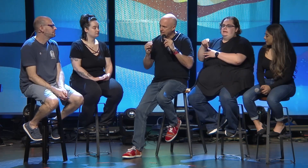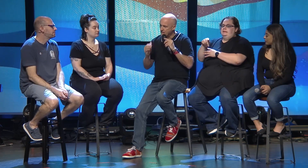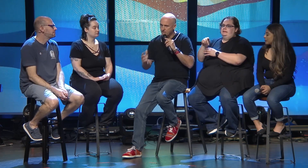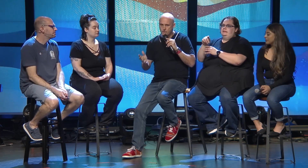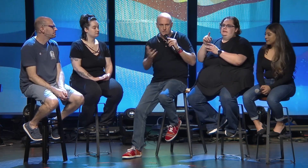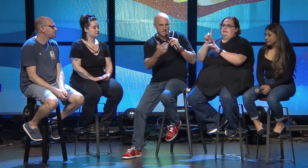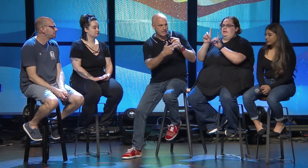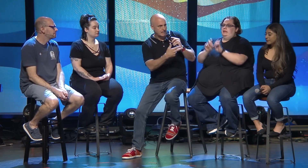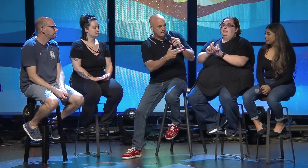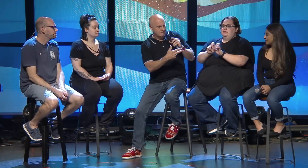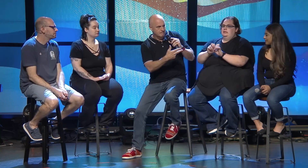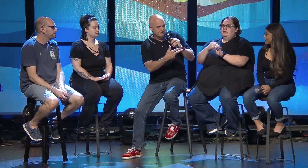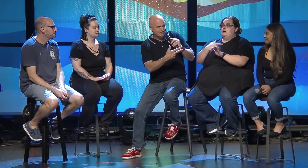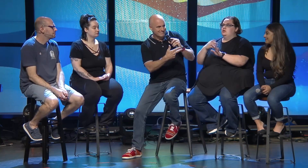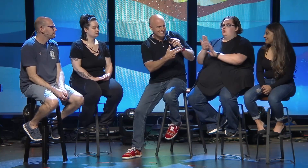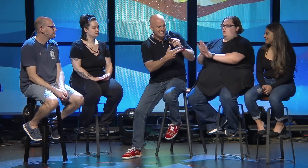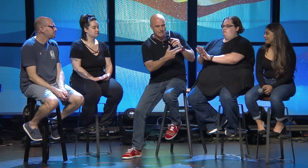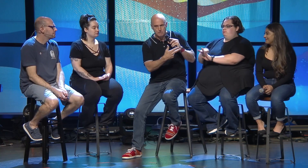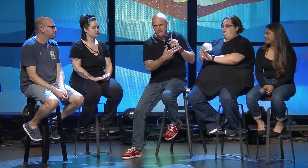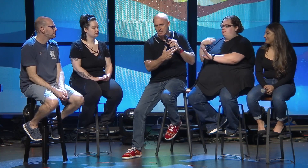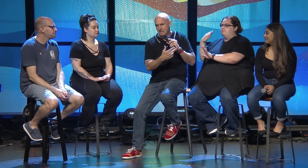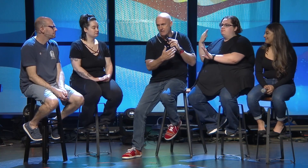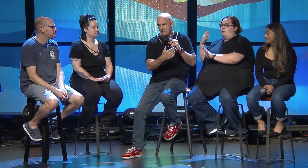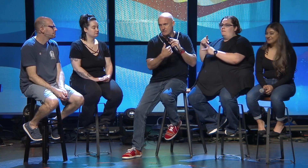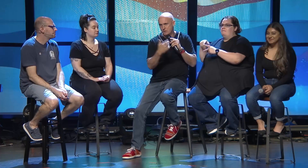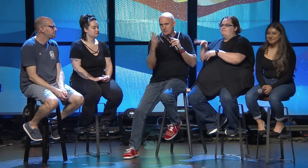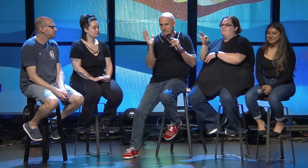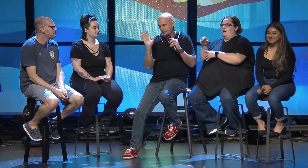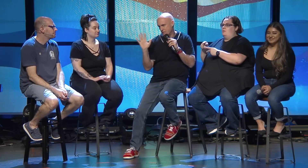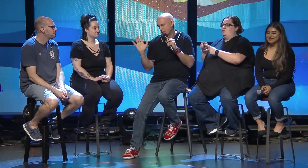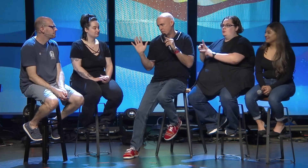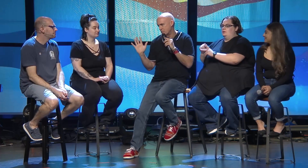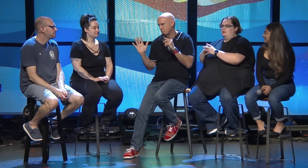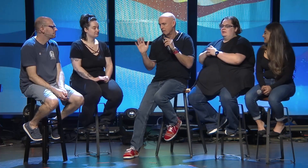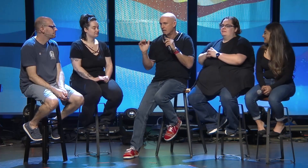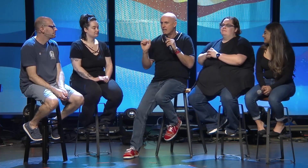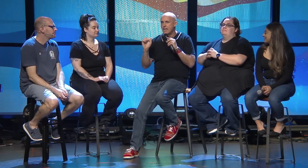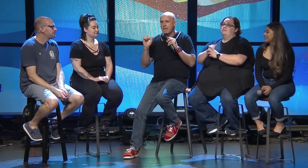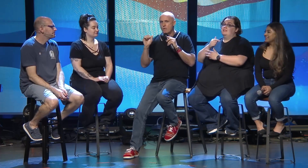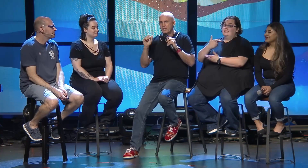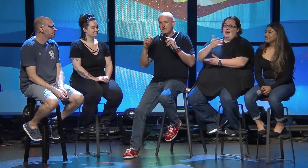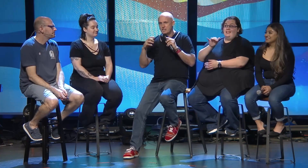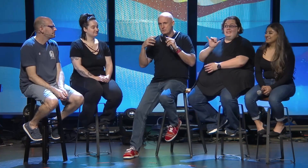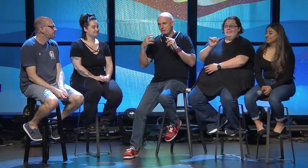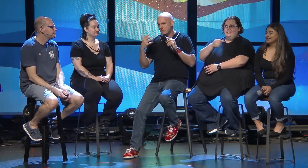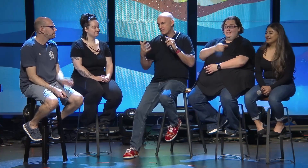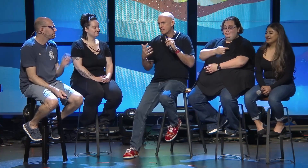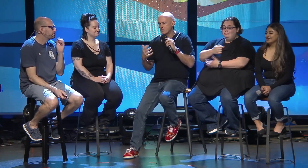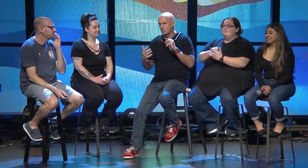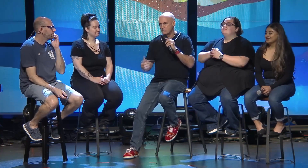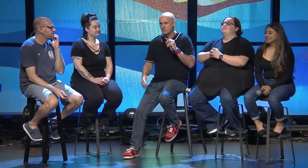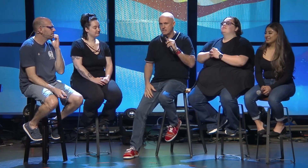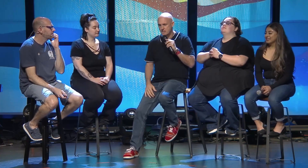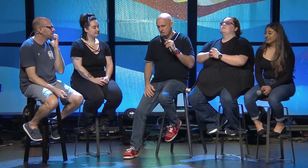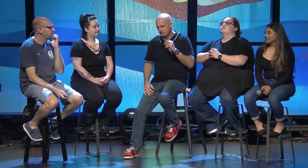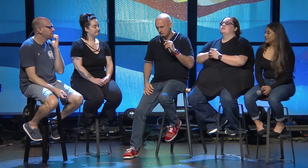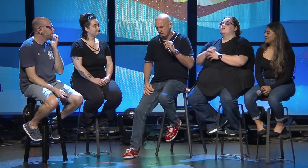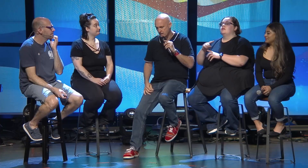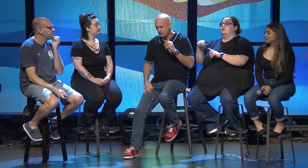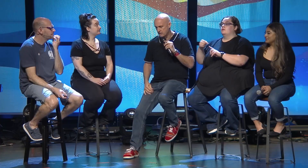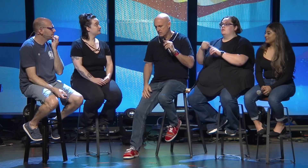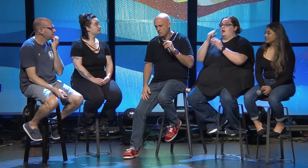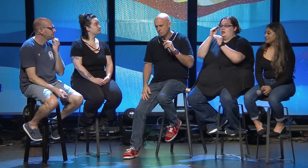doors. For Jaylene, I'm going to pick on her. I was going to bring a bunch of people, but when I teach my business courses, I